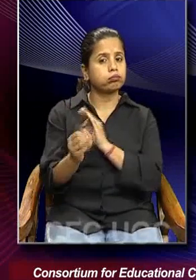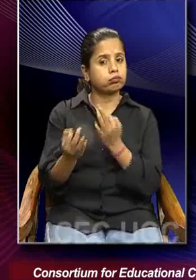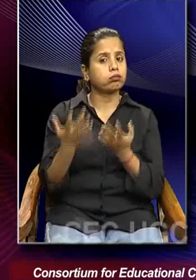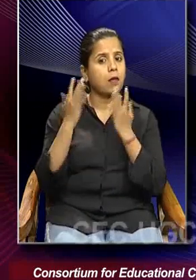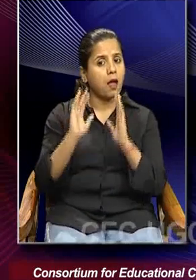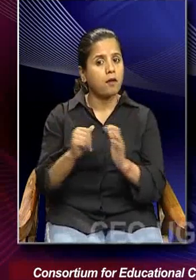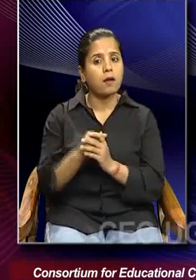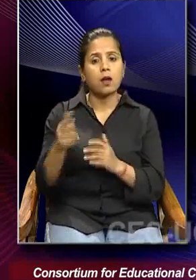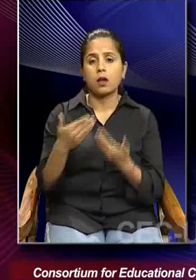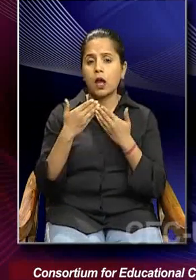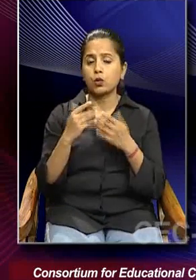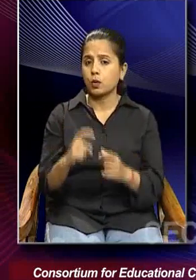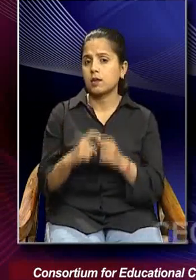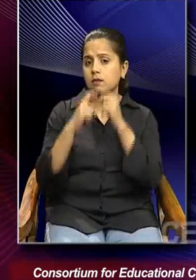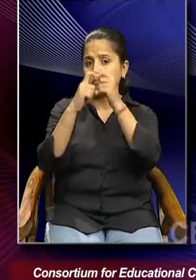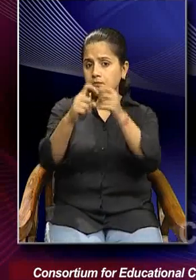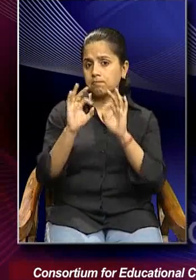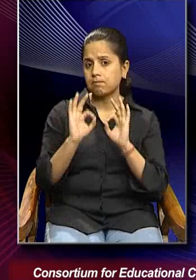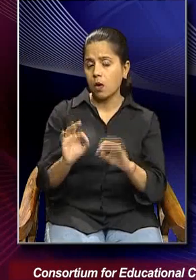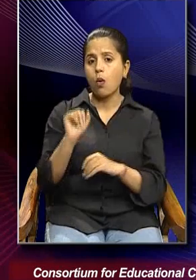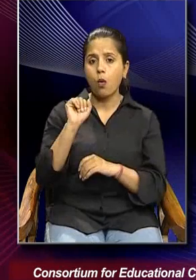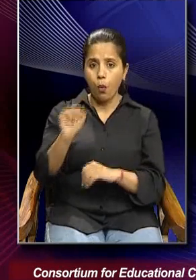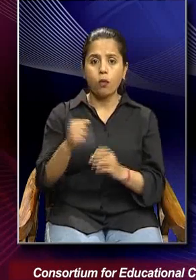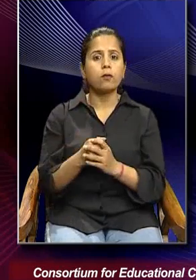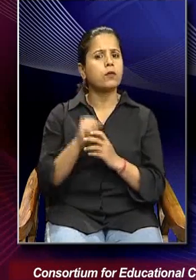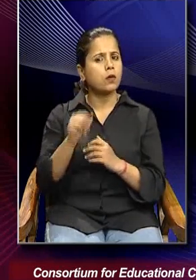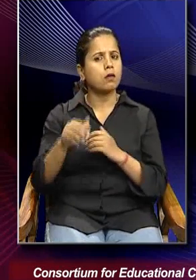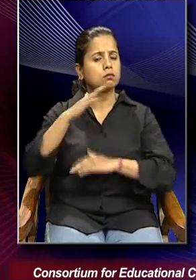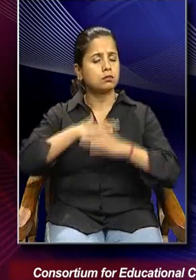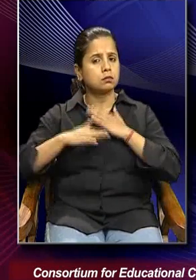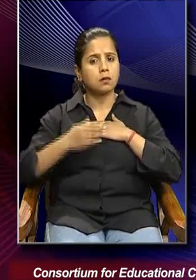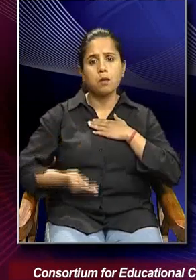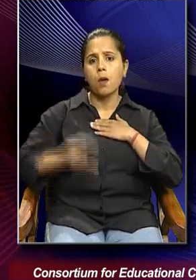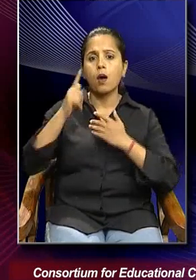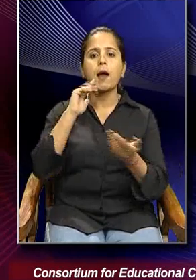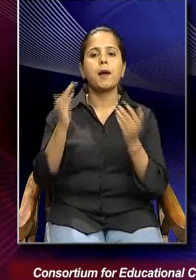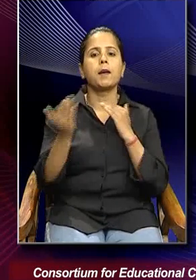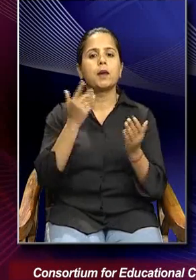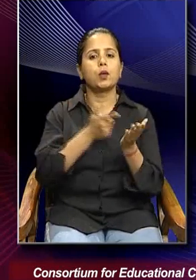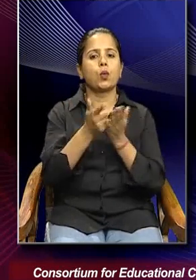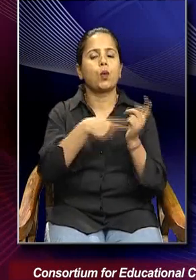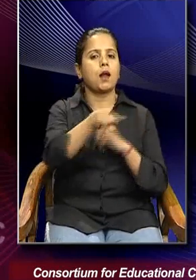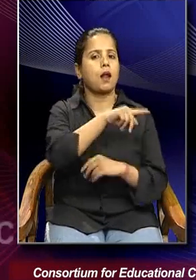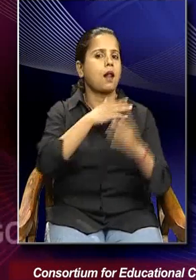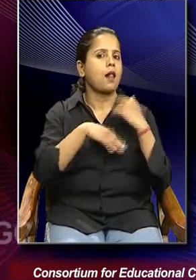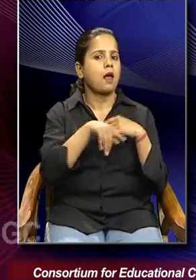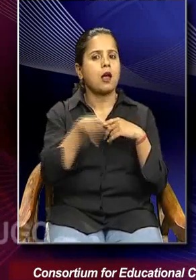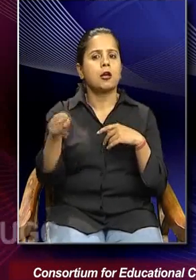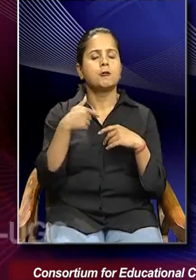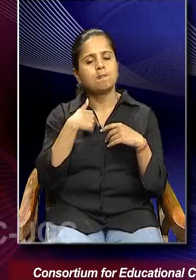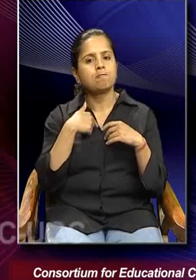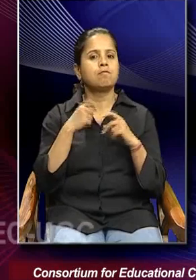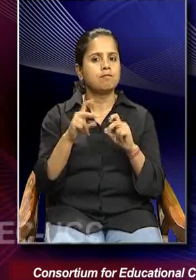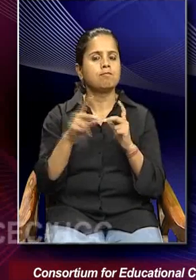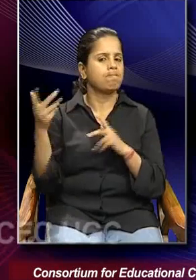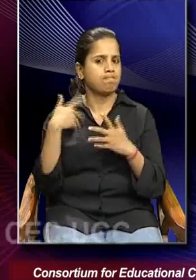they are better qualified and educated, and their resilience is higher as compared to the rural areas. So therefore